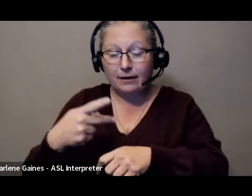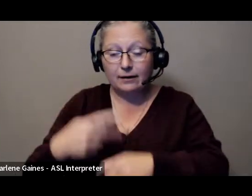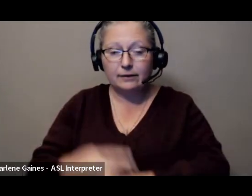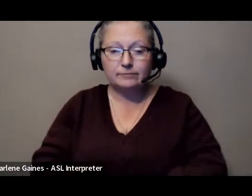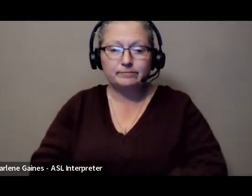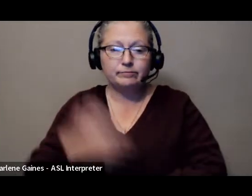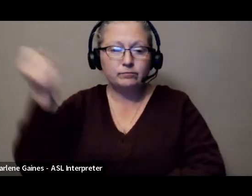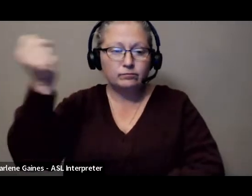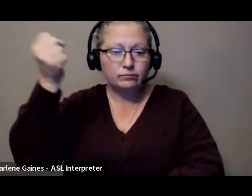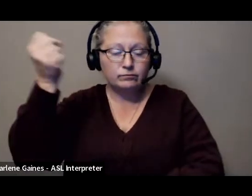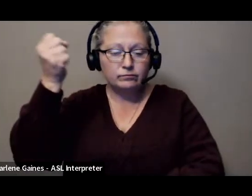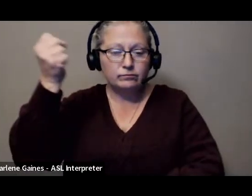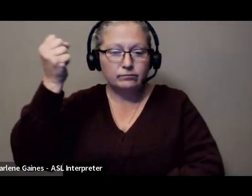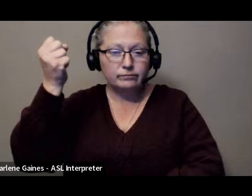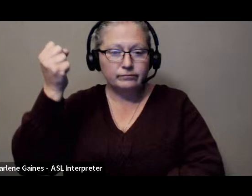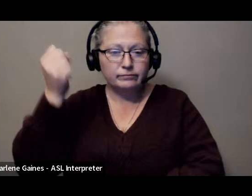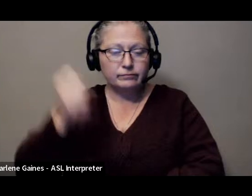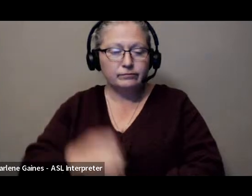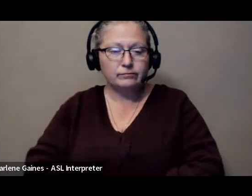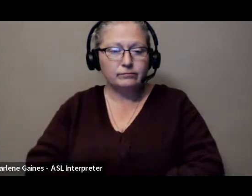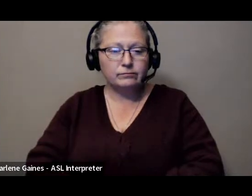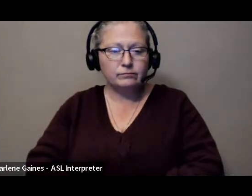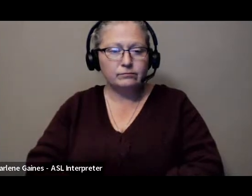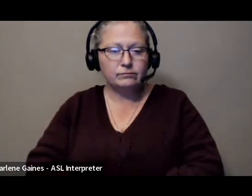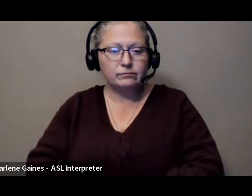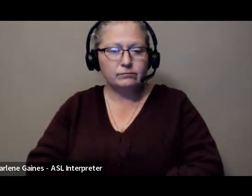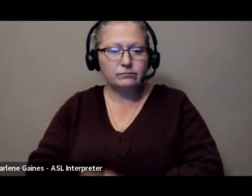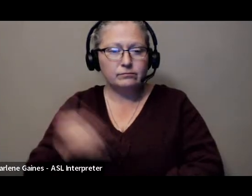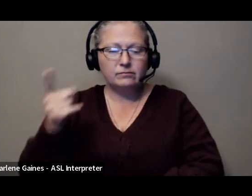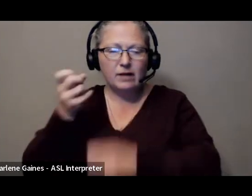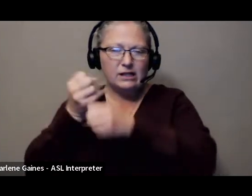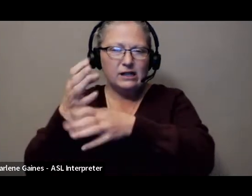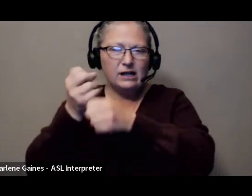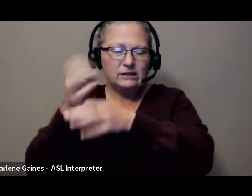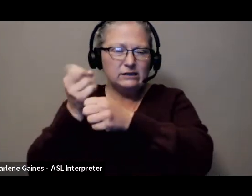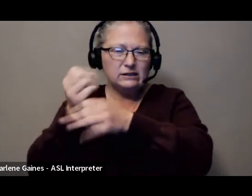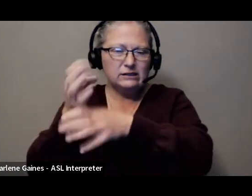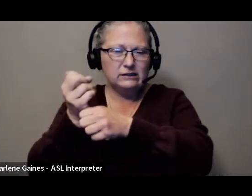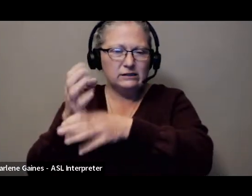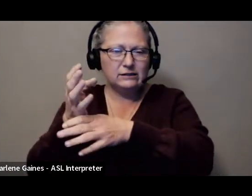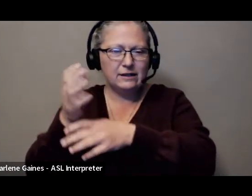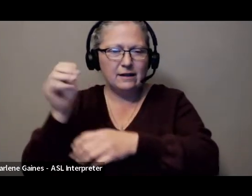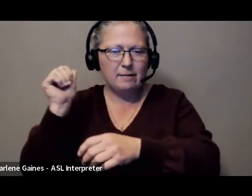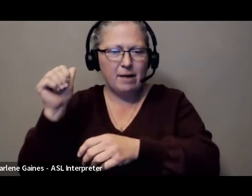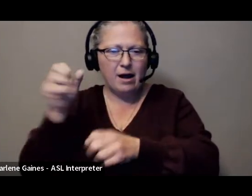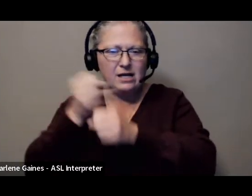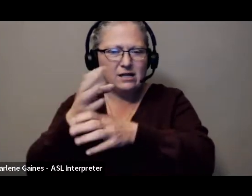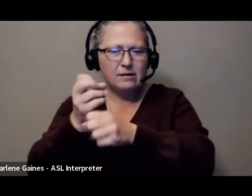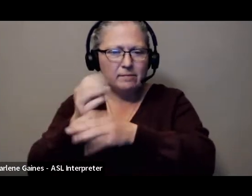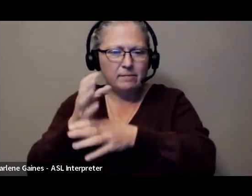on. Do you understand what it means to be bomb? Yes, we know.